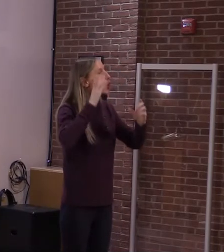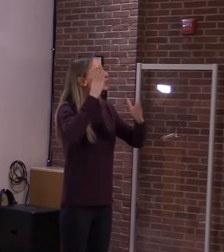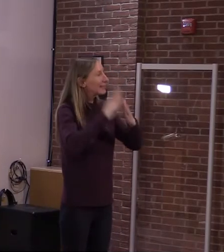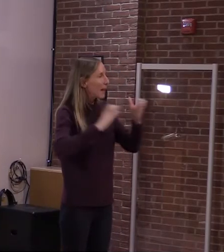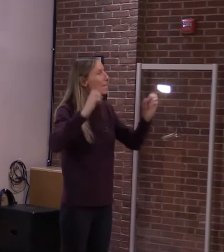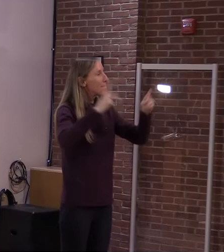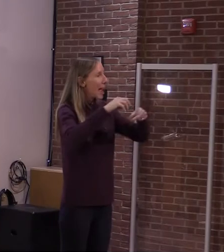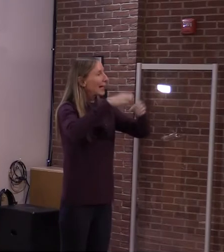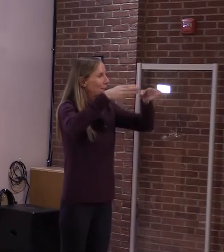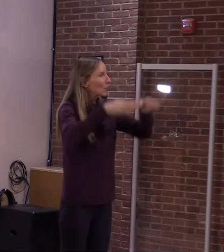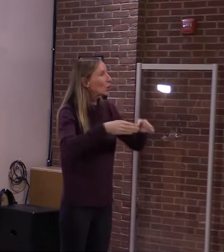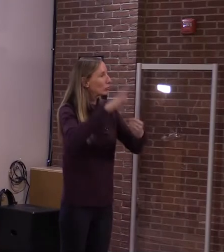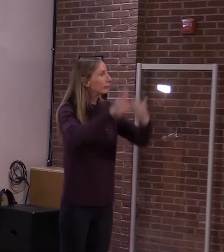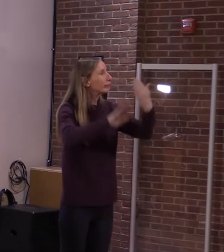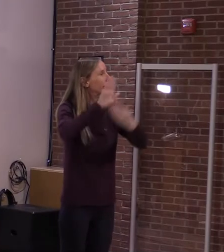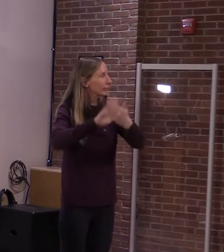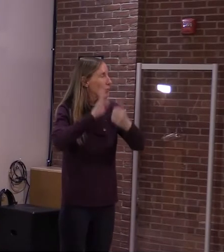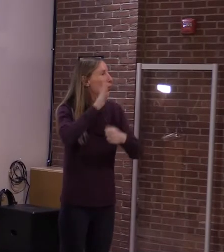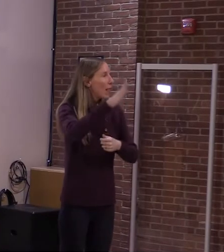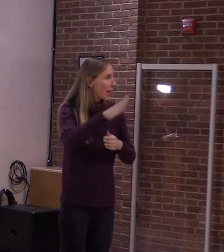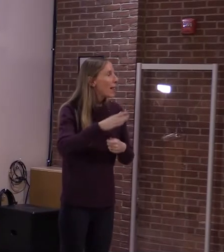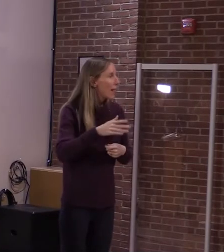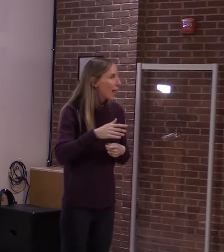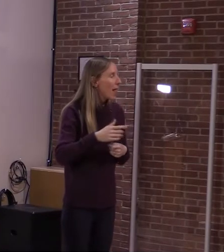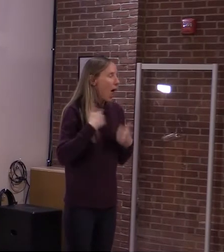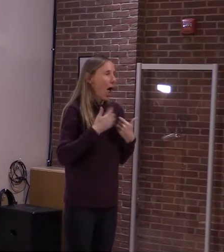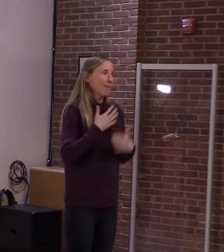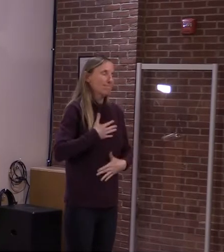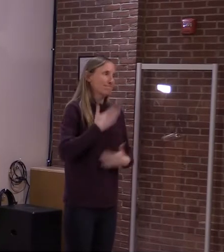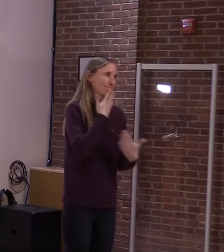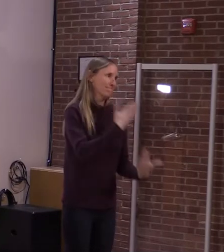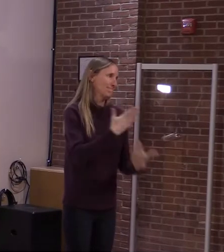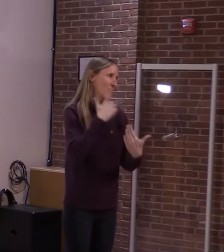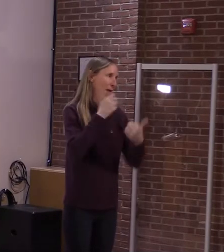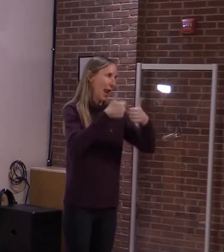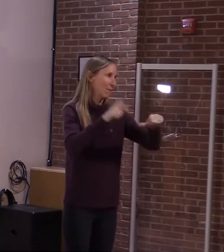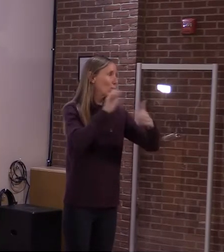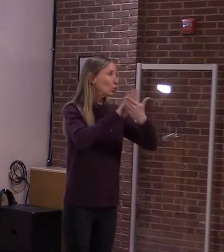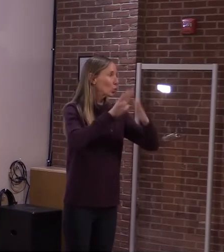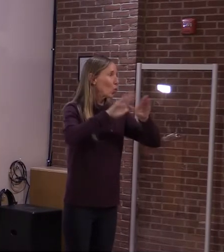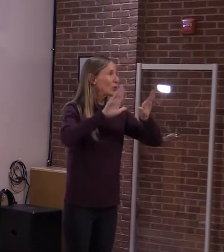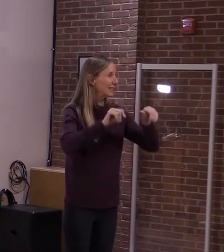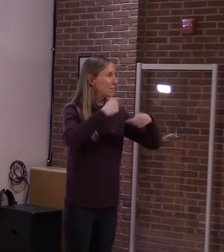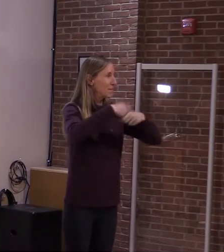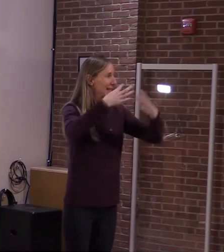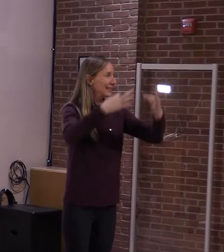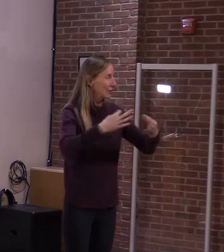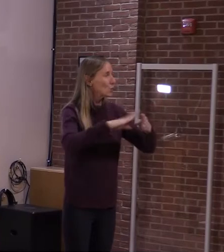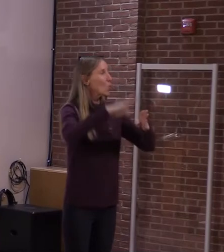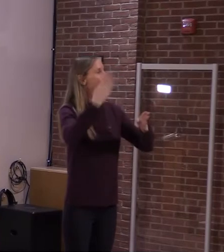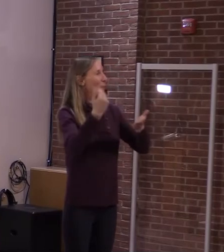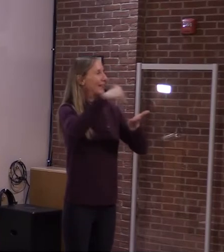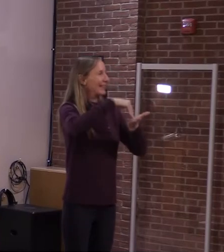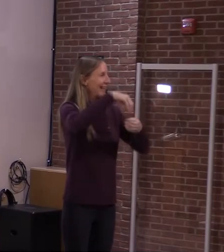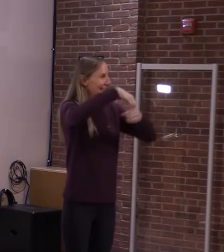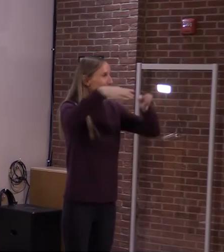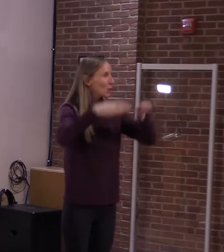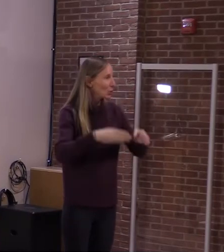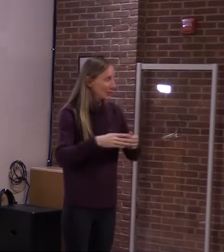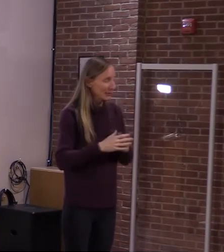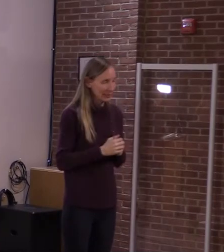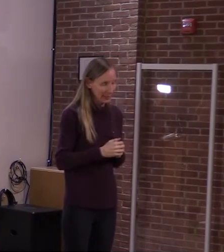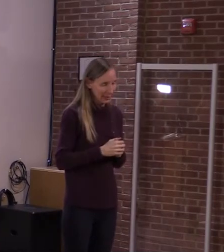in-person instruction, and I appreciate that effort. And again, you know, this is a there's